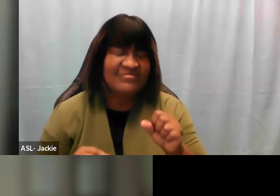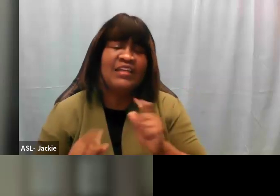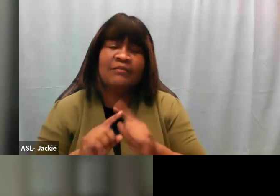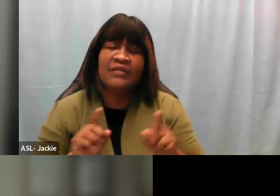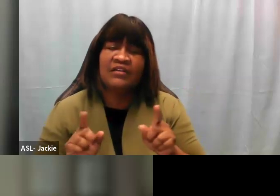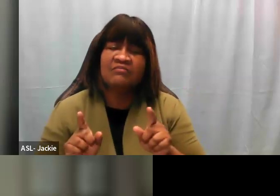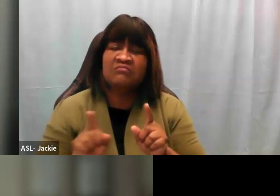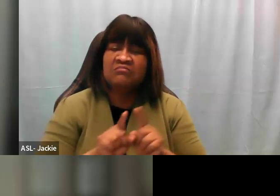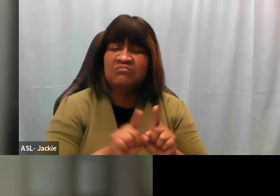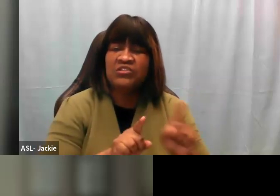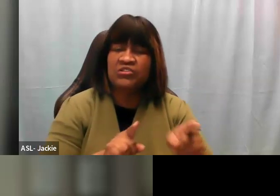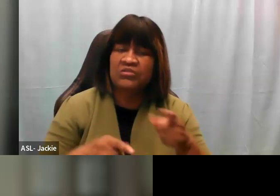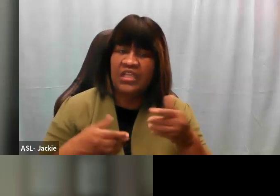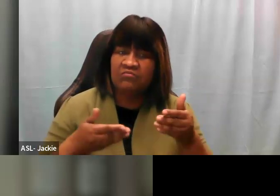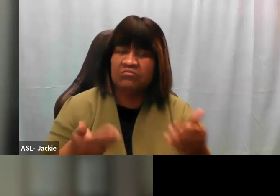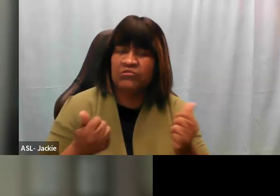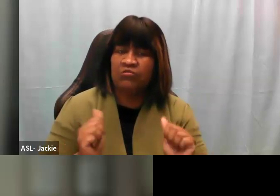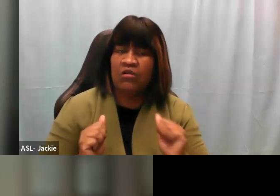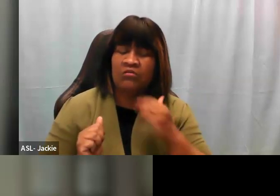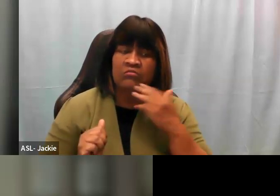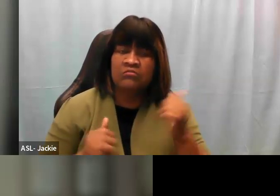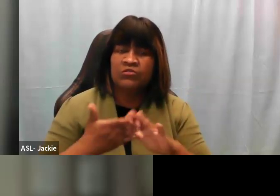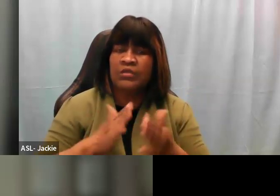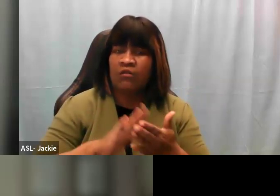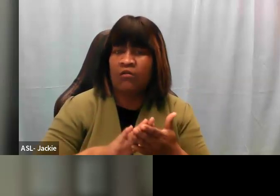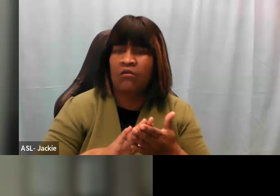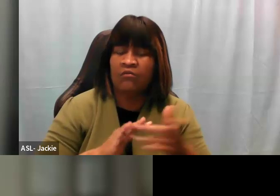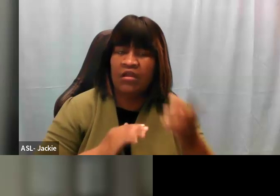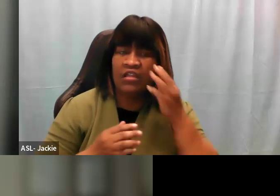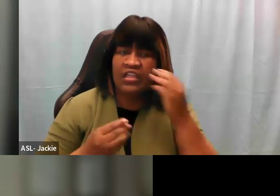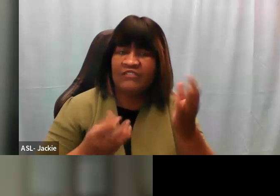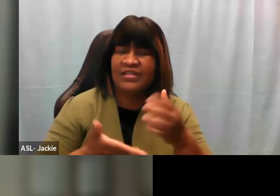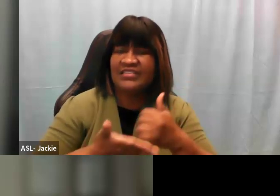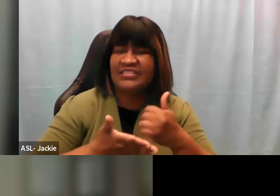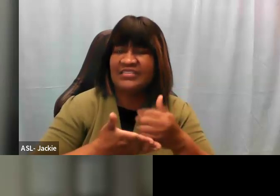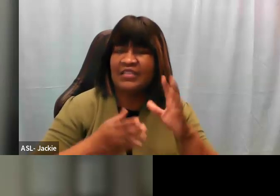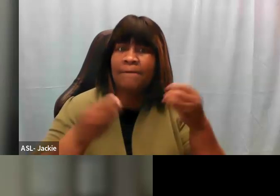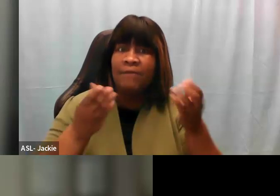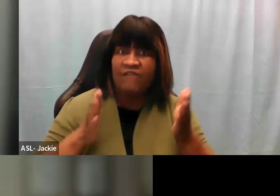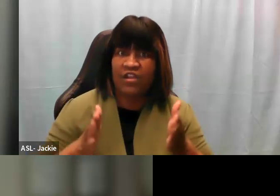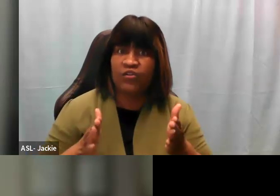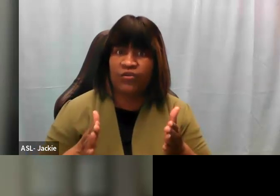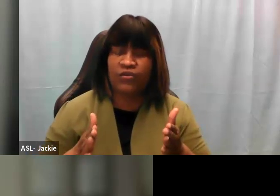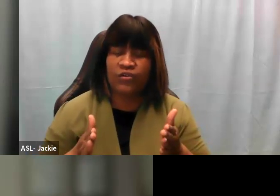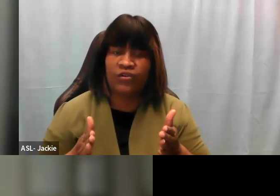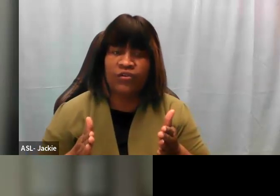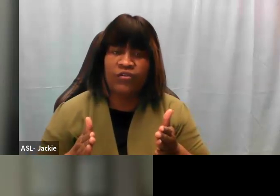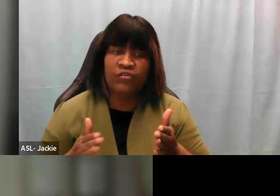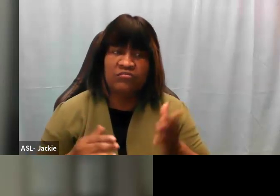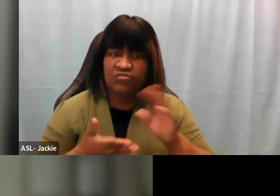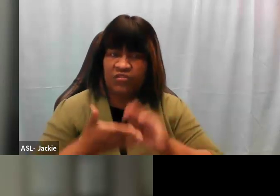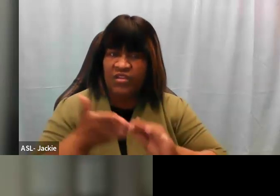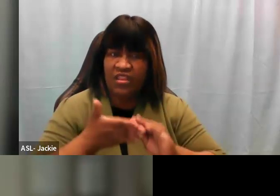can position yourself to be able to be a information and assistance provider just by filling